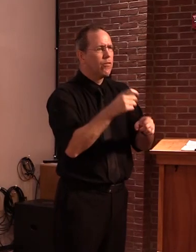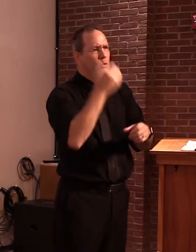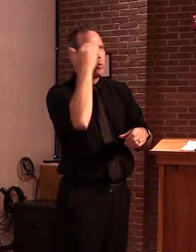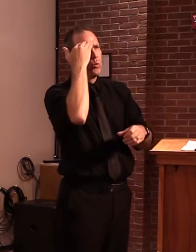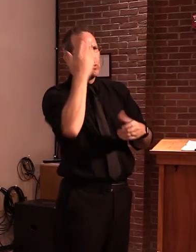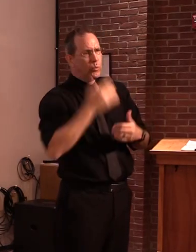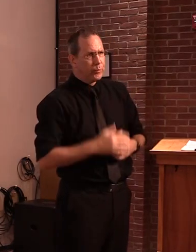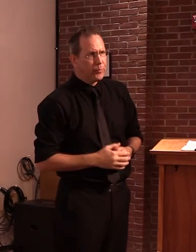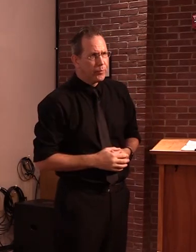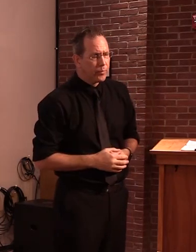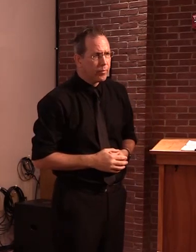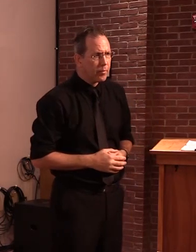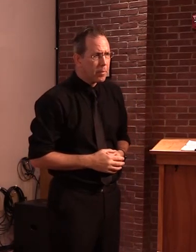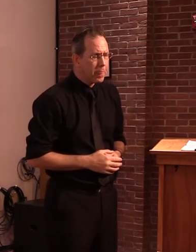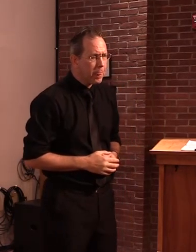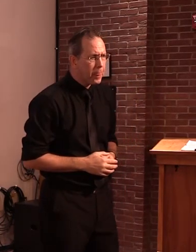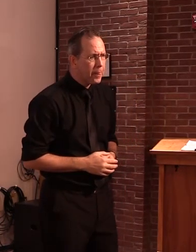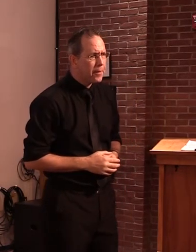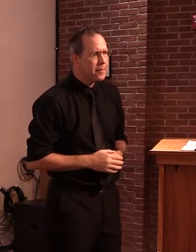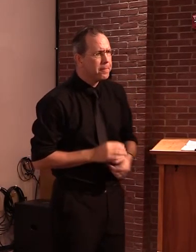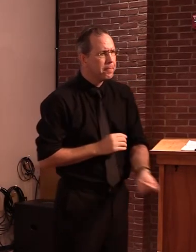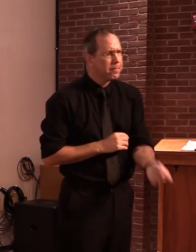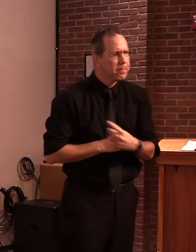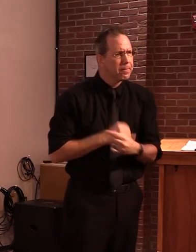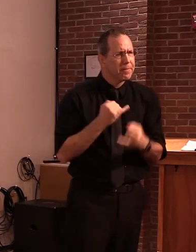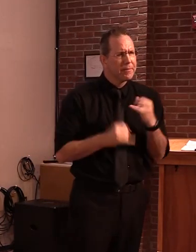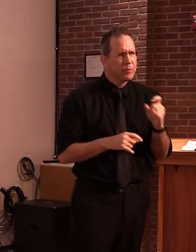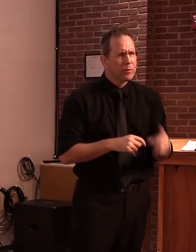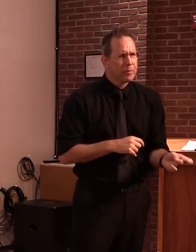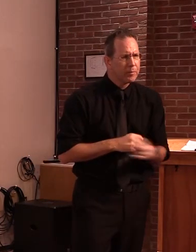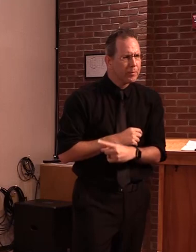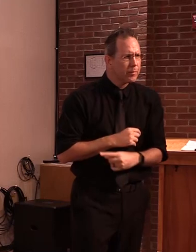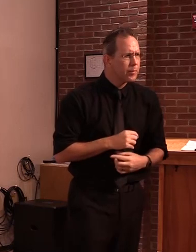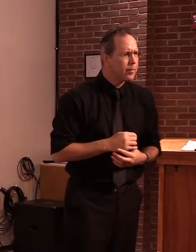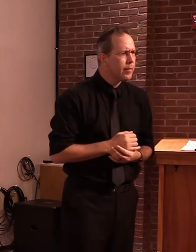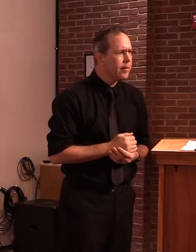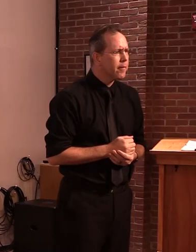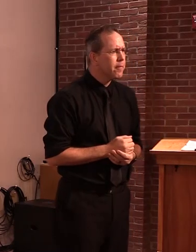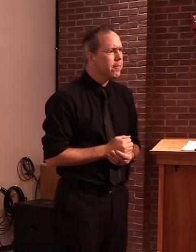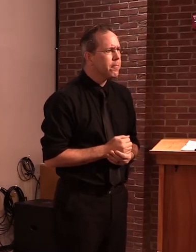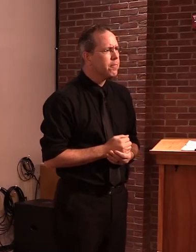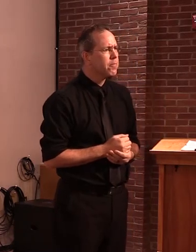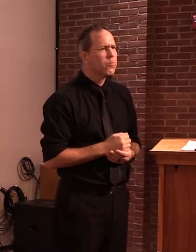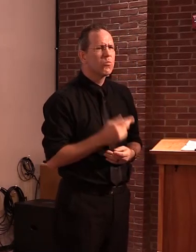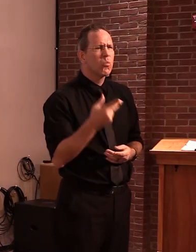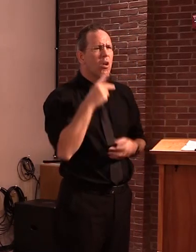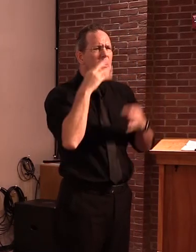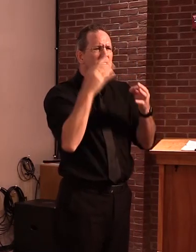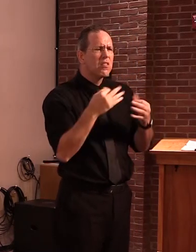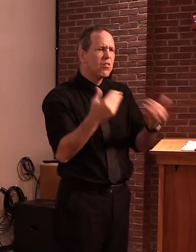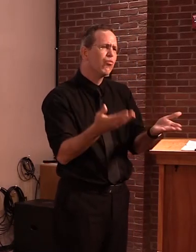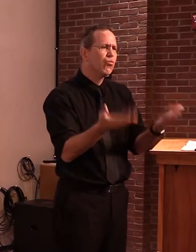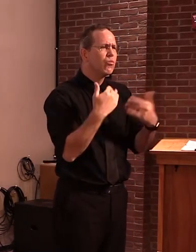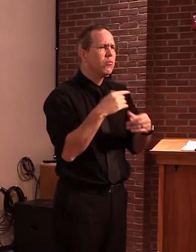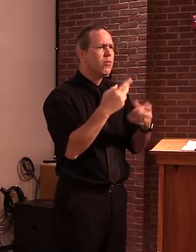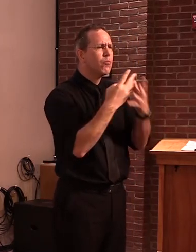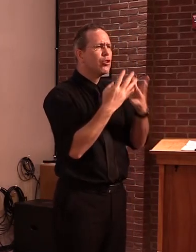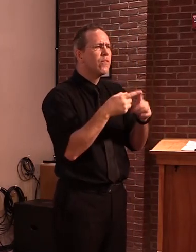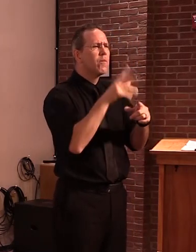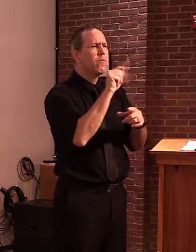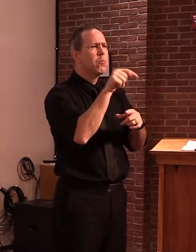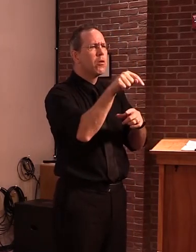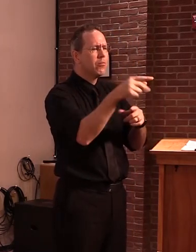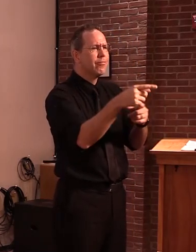And one last question. Why were these inmates brought back? Was there any specific reason? They're usually brought back to get ready